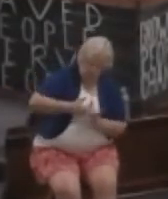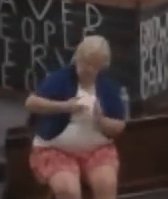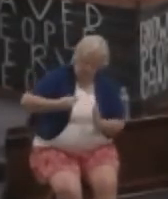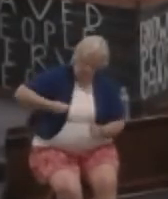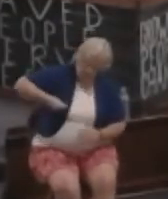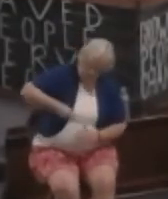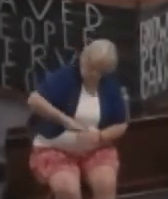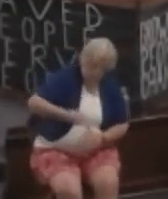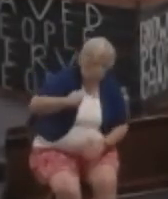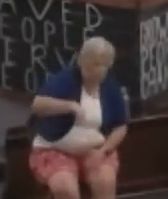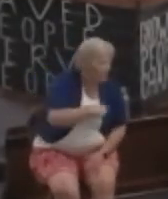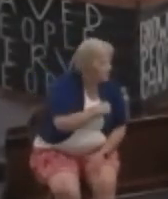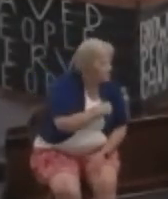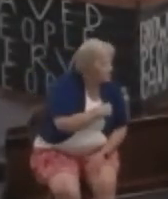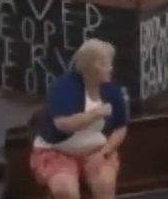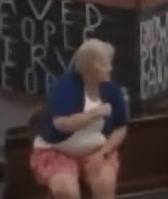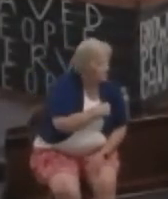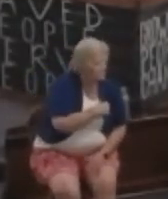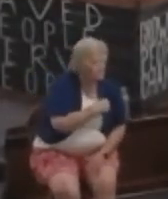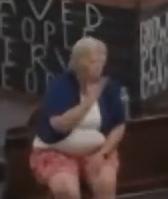sweet.